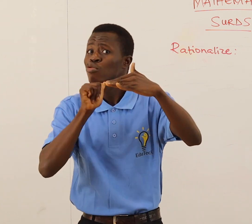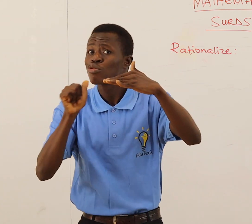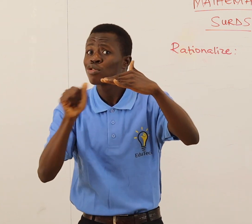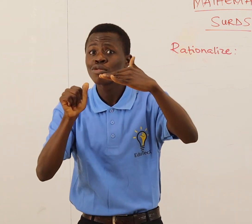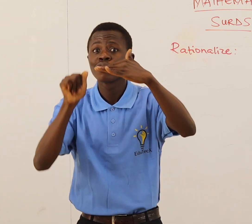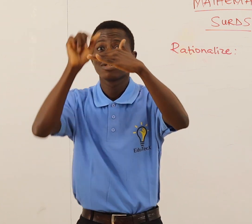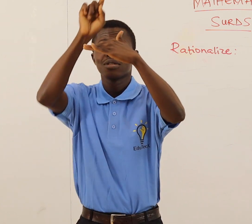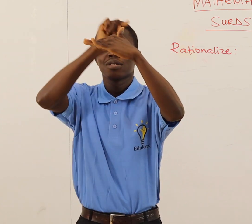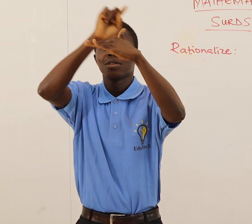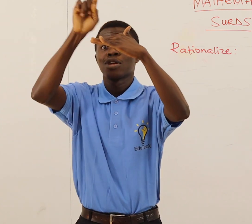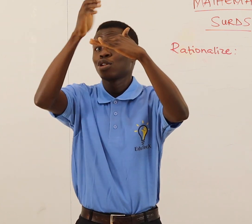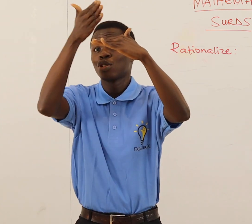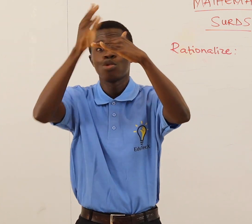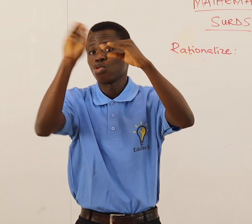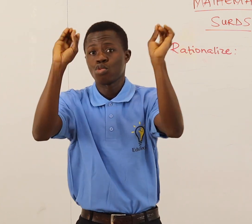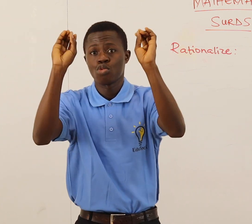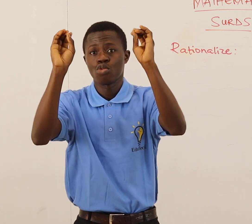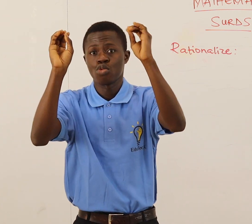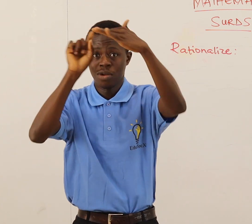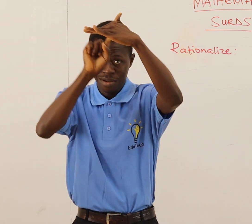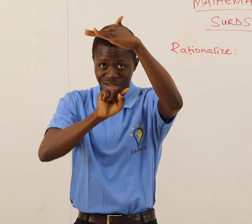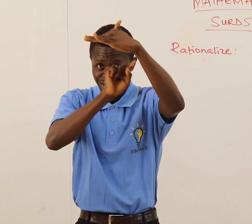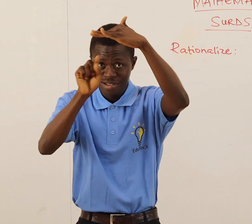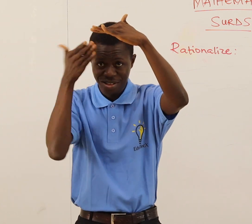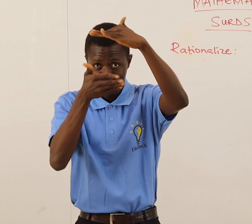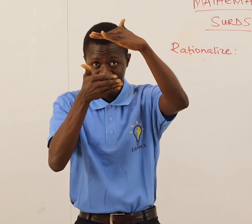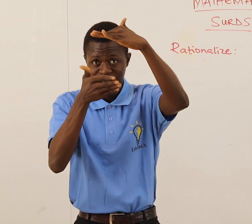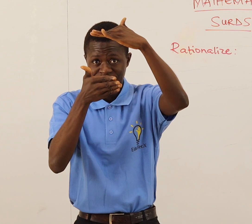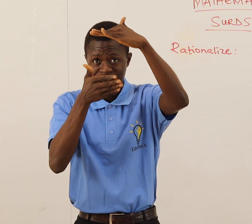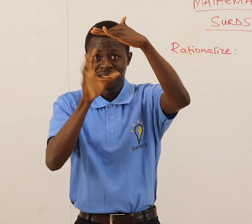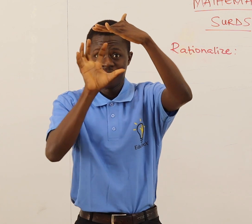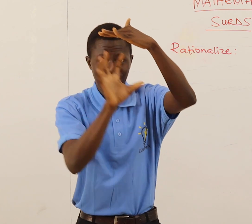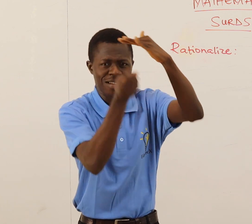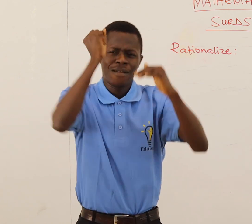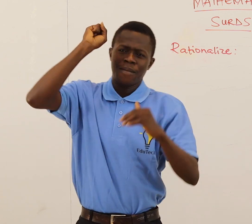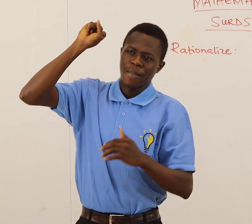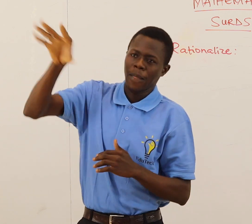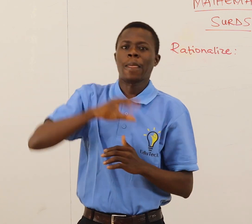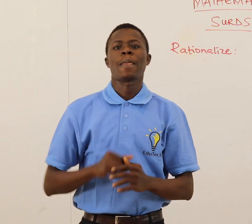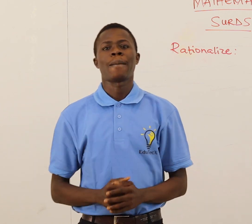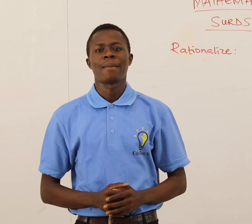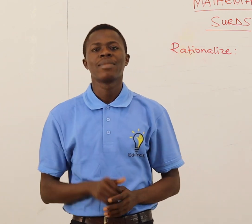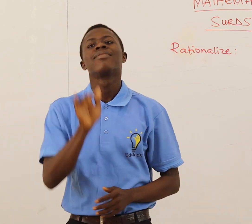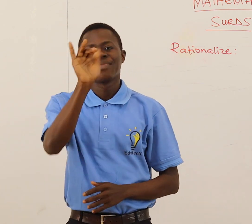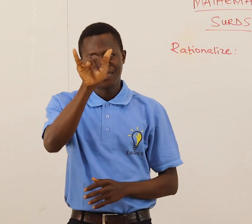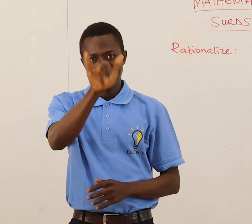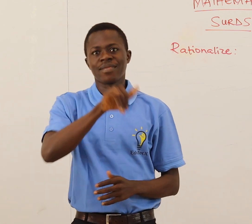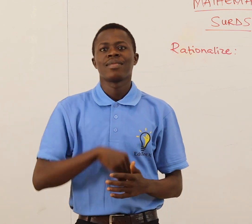So when we see the denominator with the square root sign, when we are simplifying, our